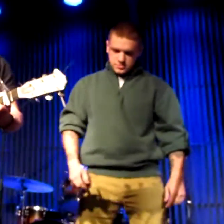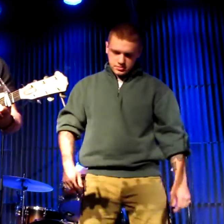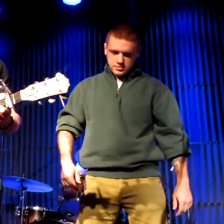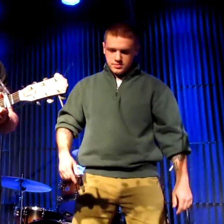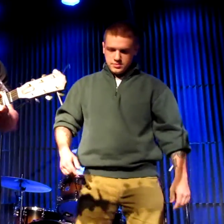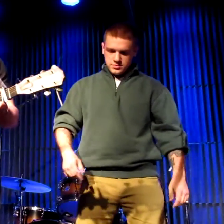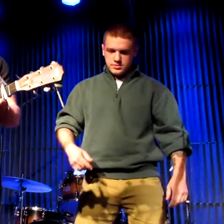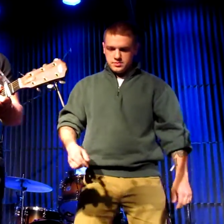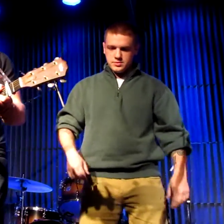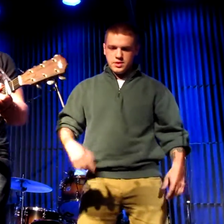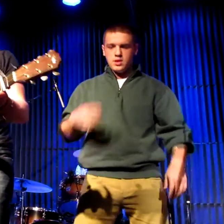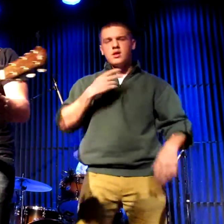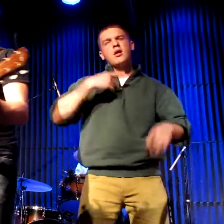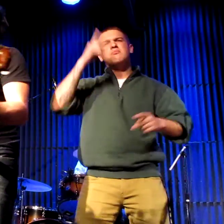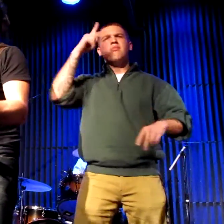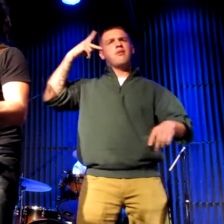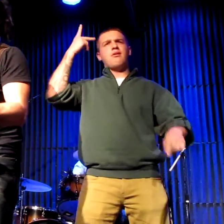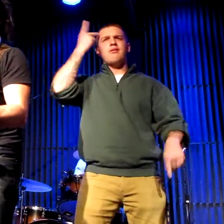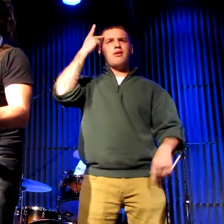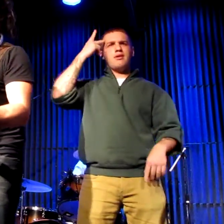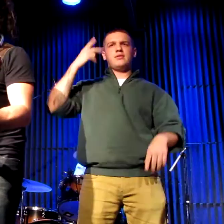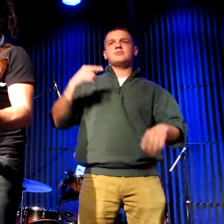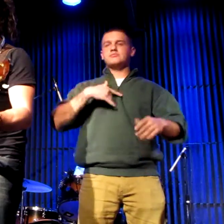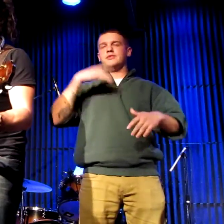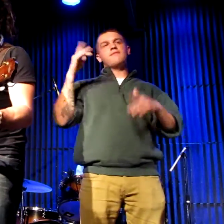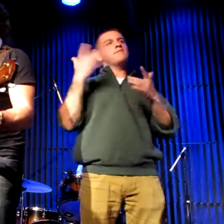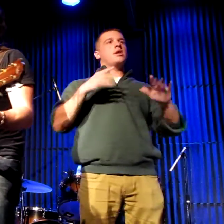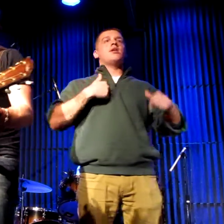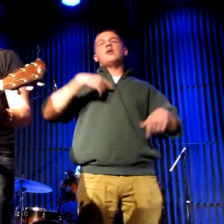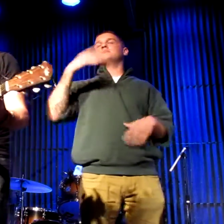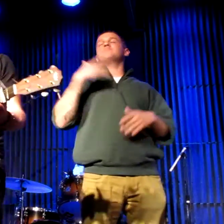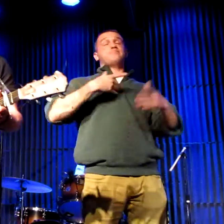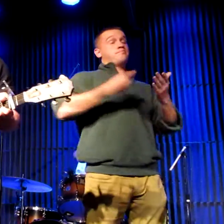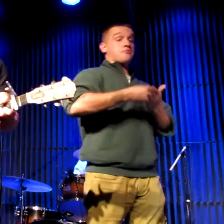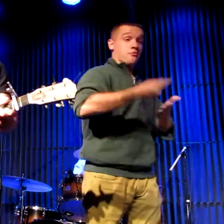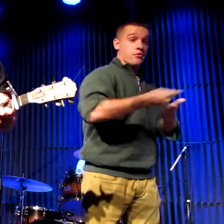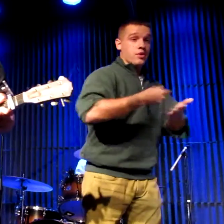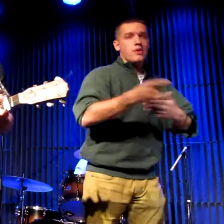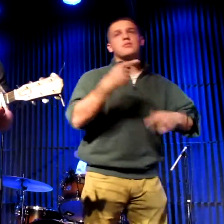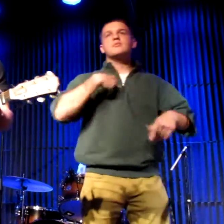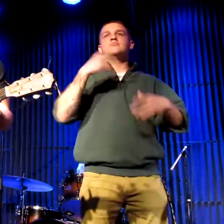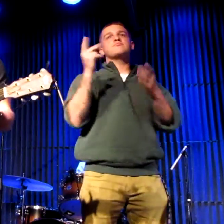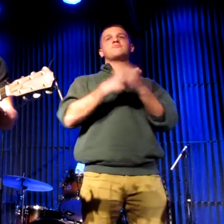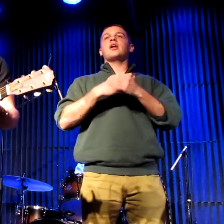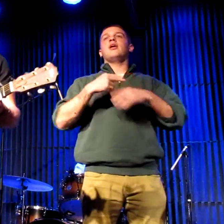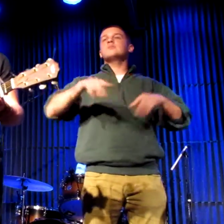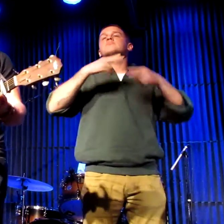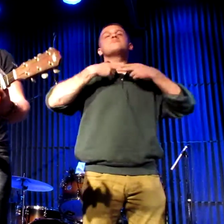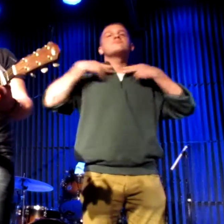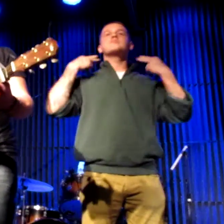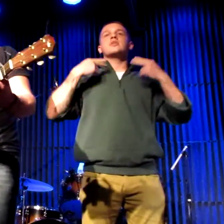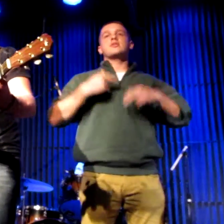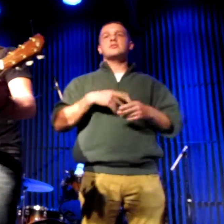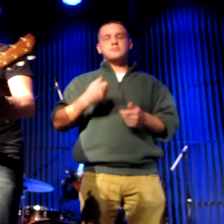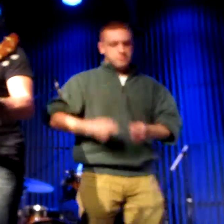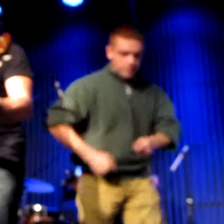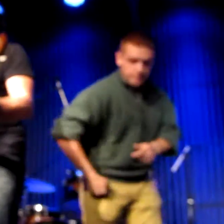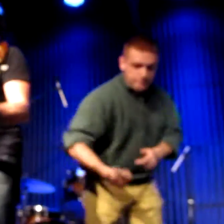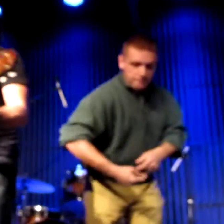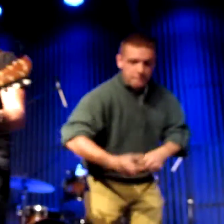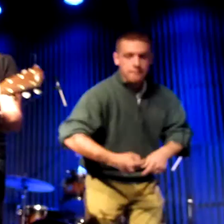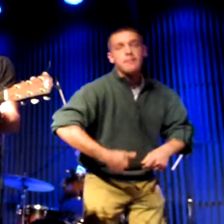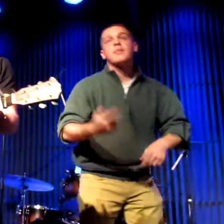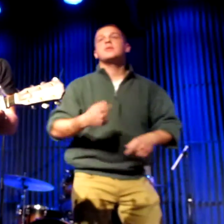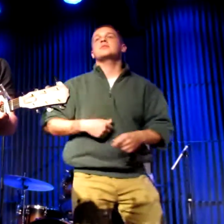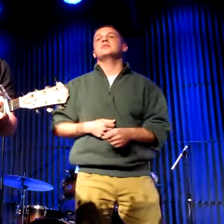And the righteous politicians, in the end, all have their price. Then I'll hold up with the preachers in the alley playing dice. And